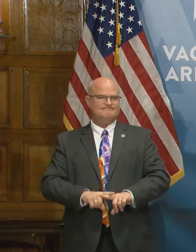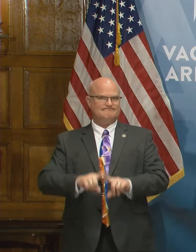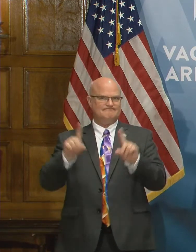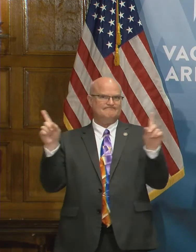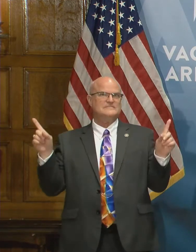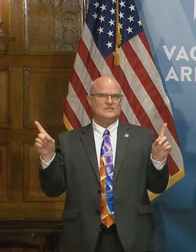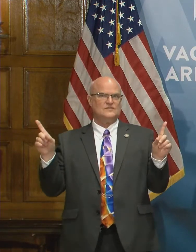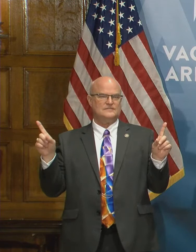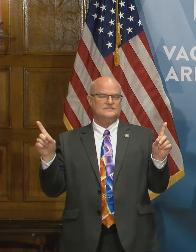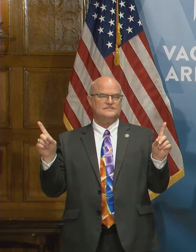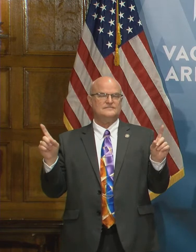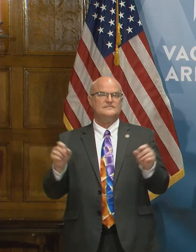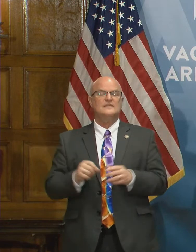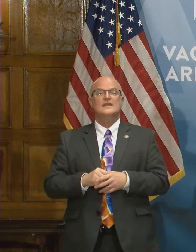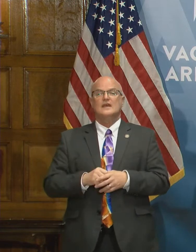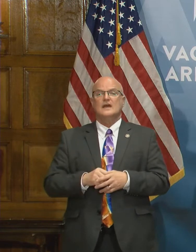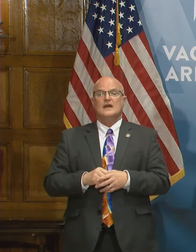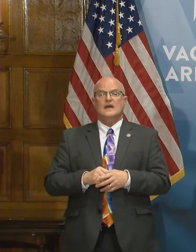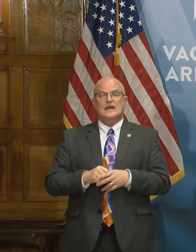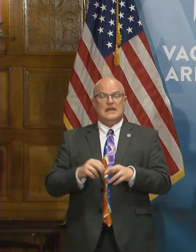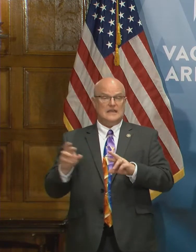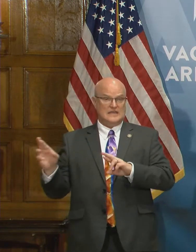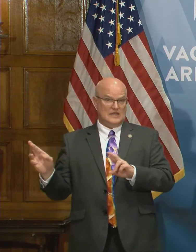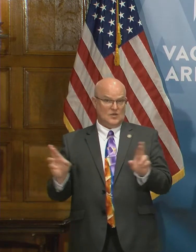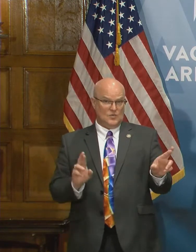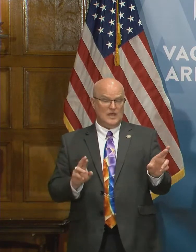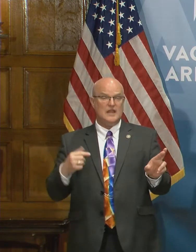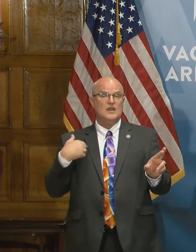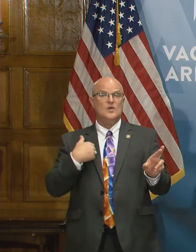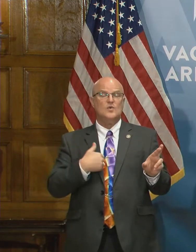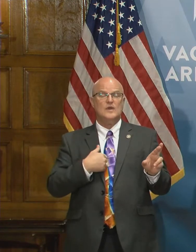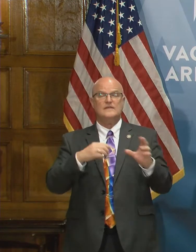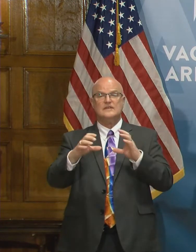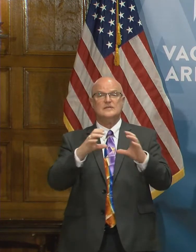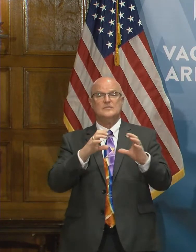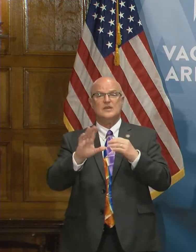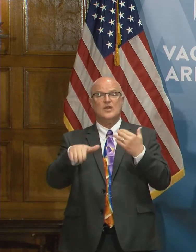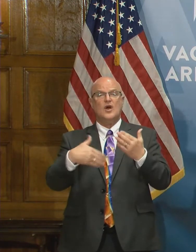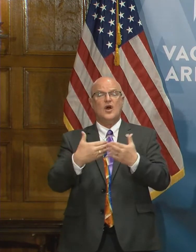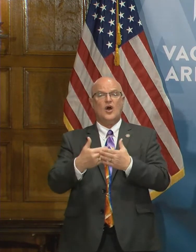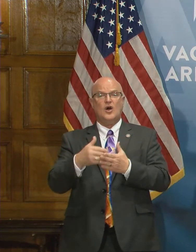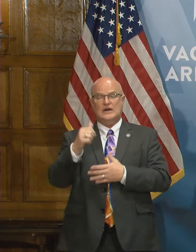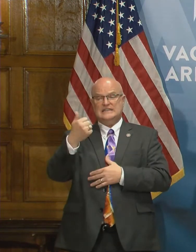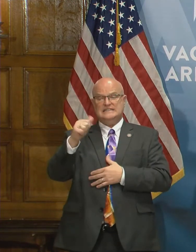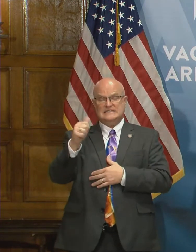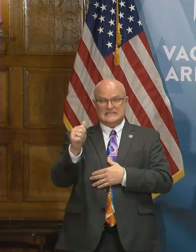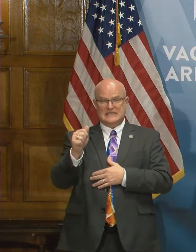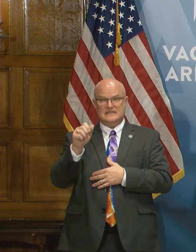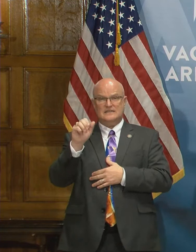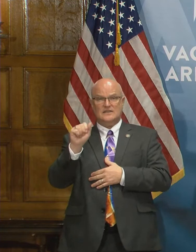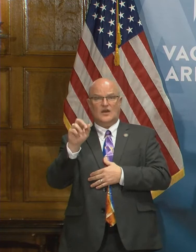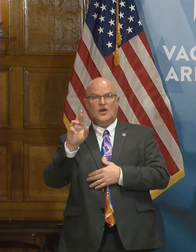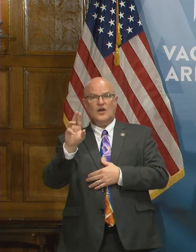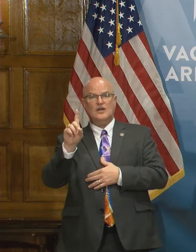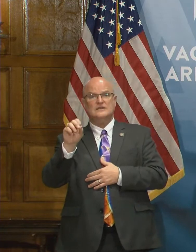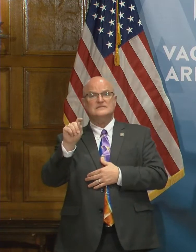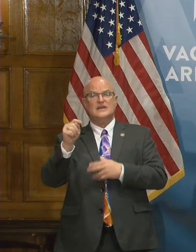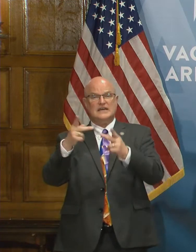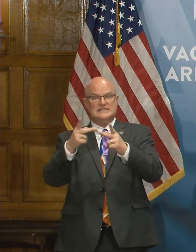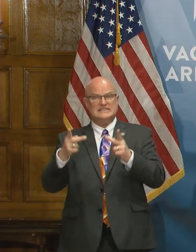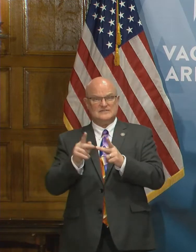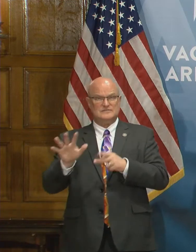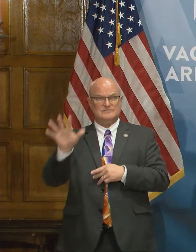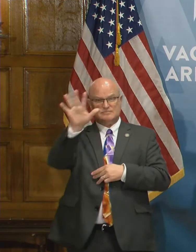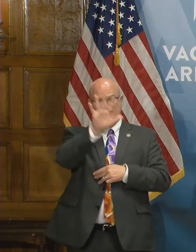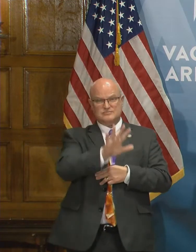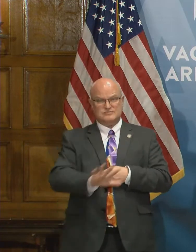animal. As far as preparation, we have been communicating, all 10 RDOT districts have been in full communication for the